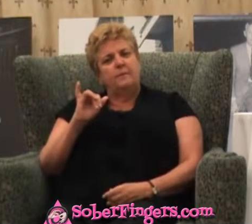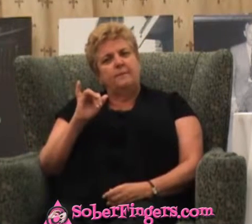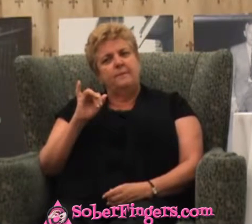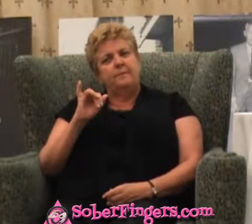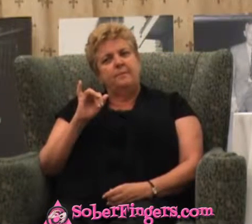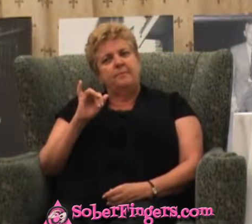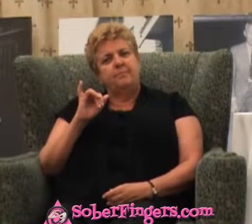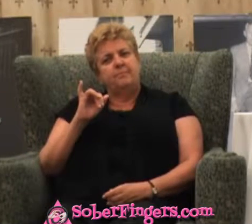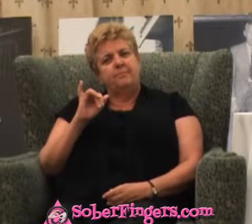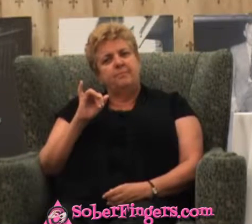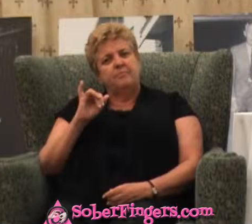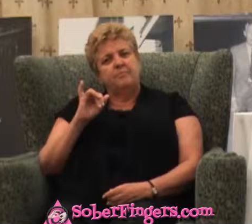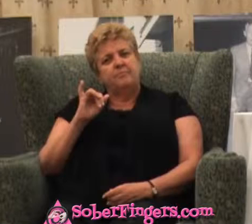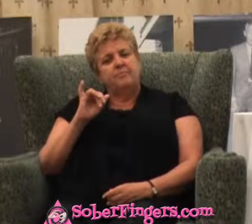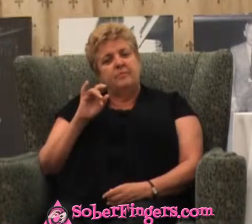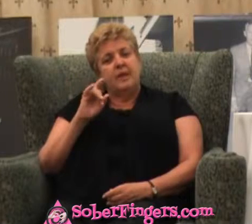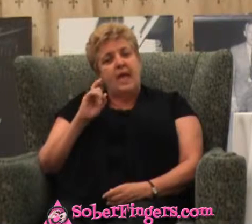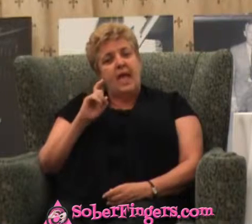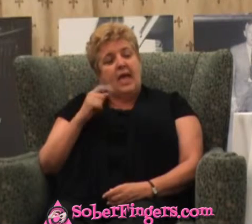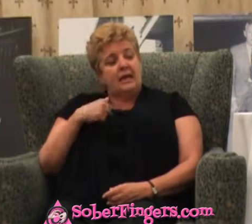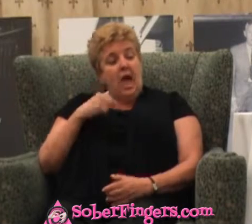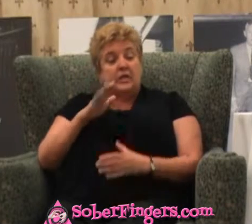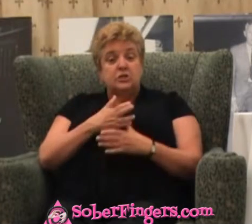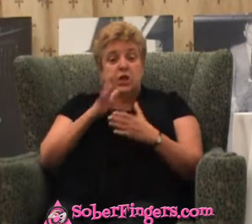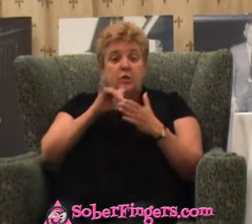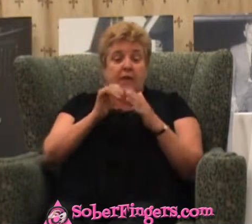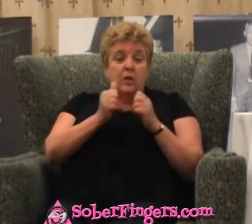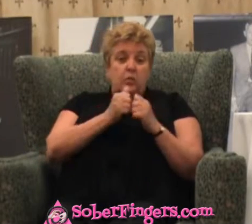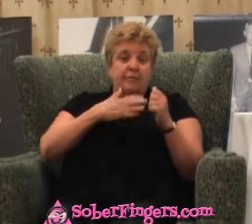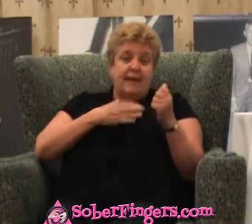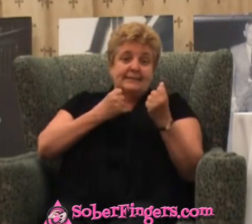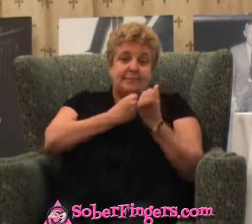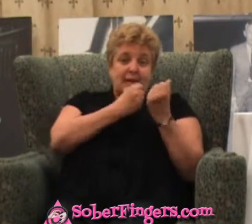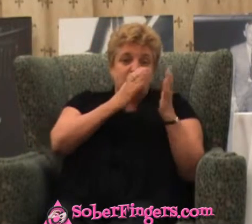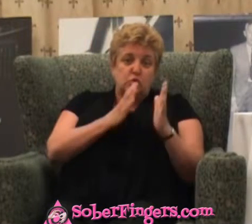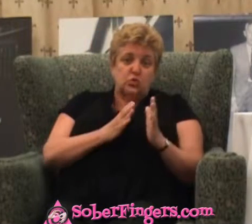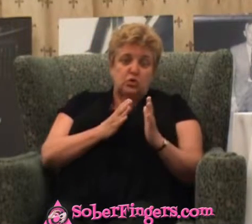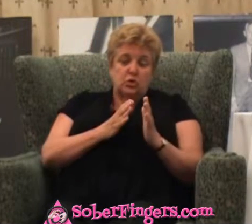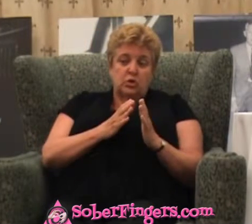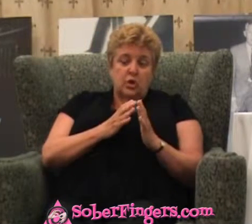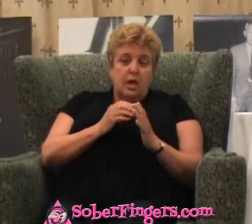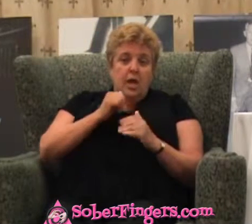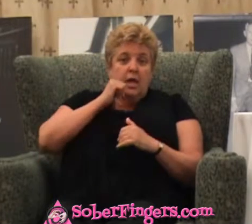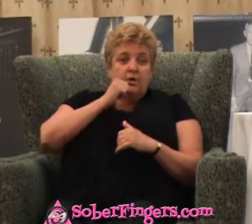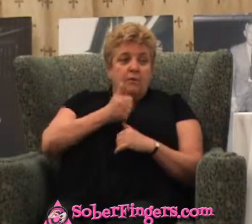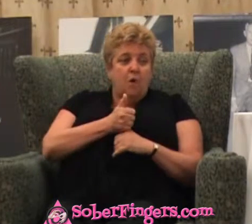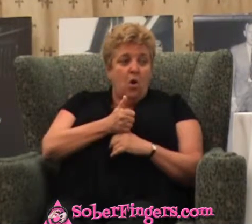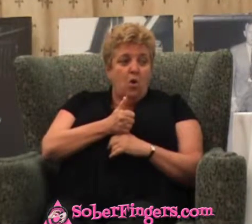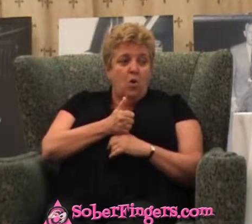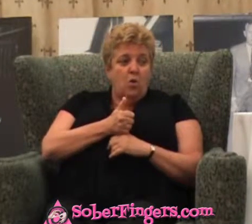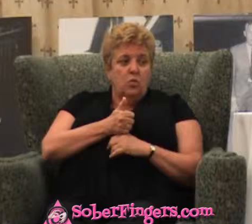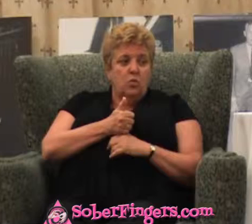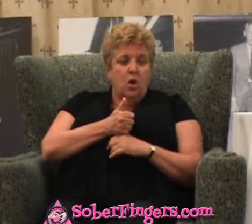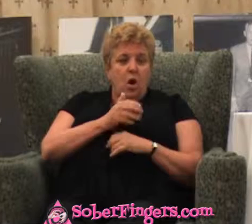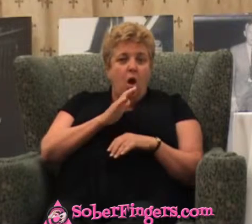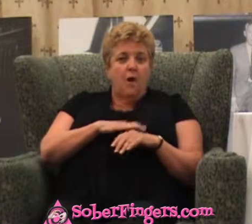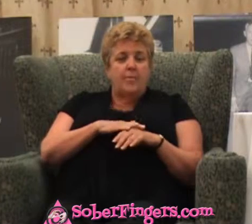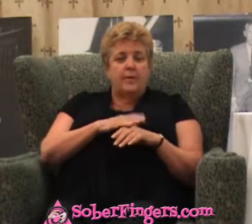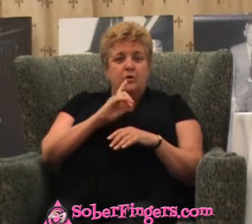And I shared that with my sponsor. And the next day, on her 1-month anniversary, the pain left